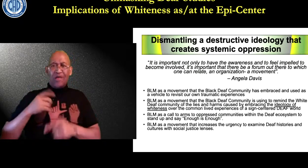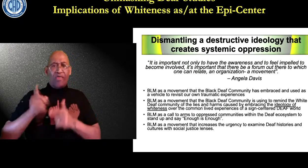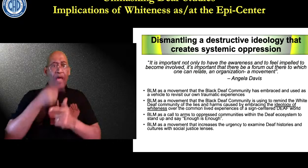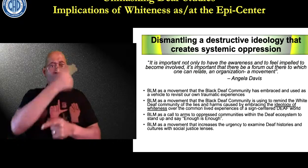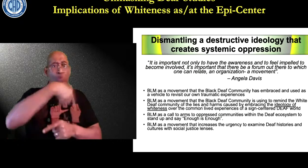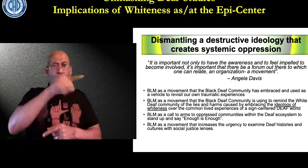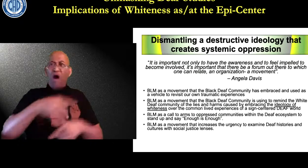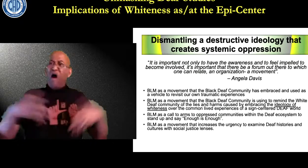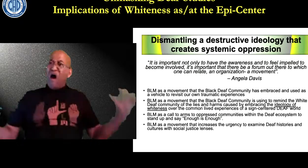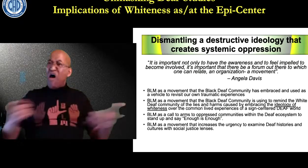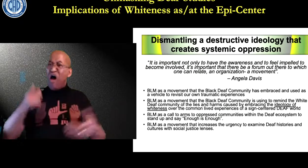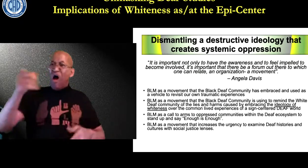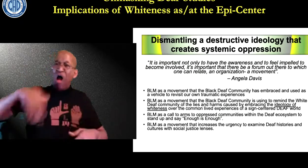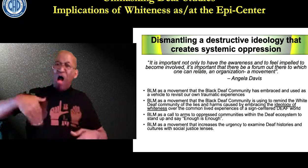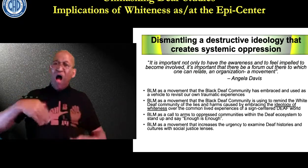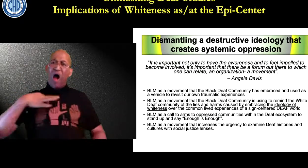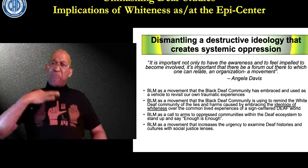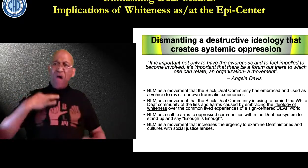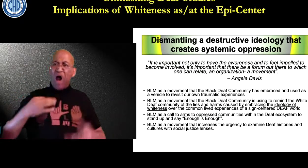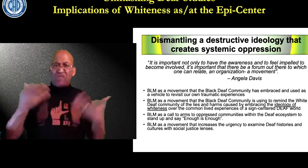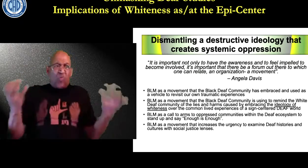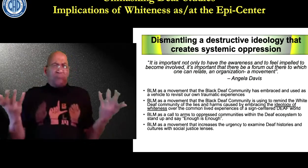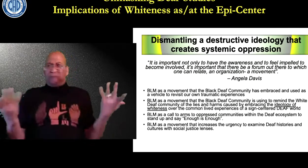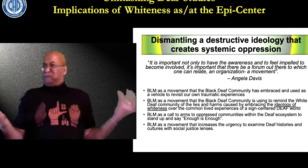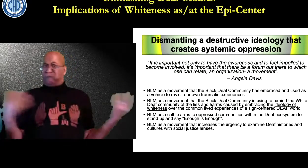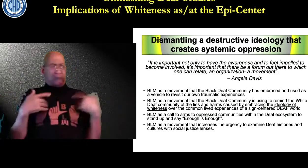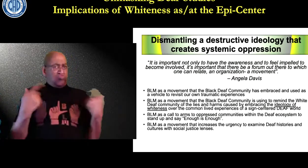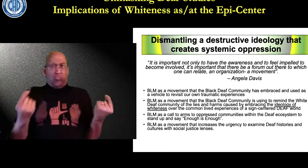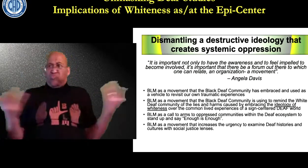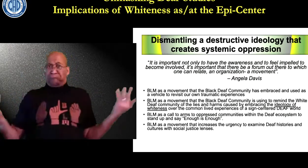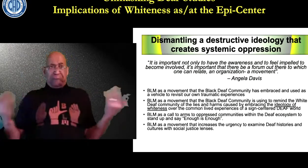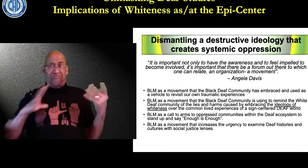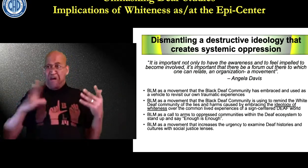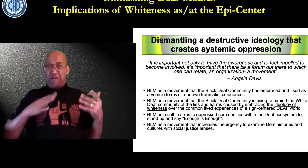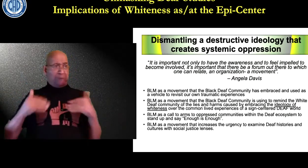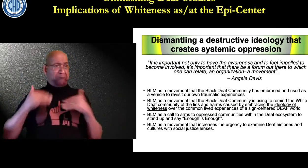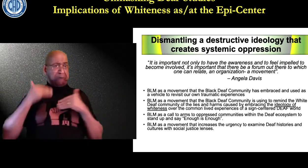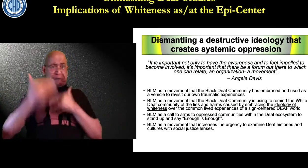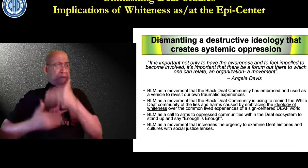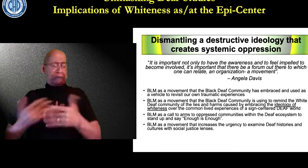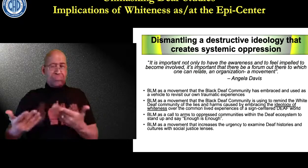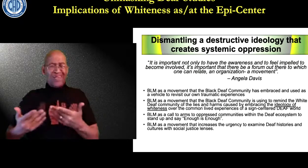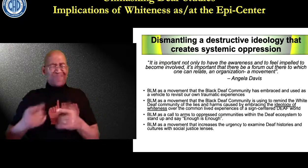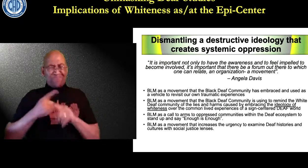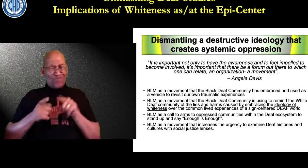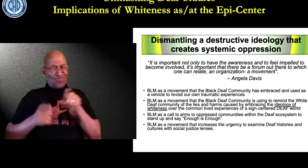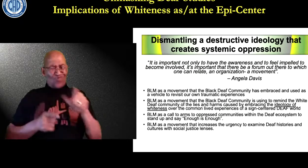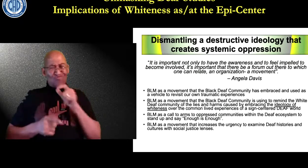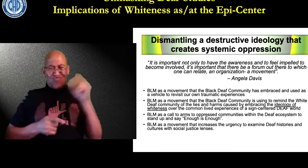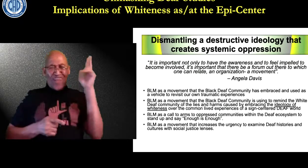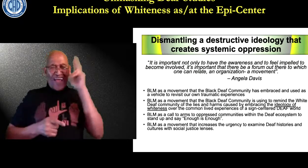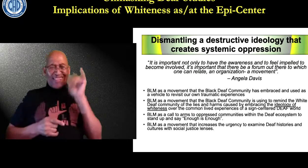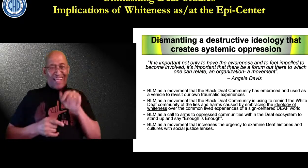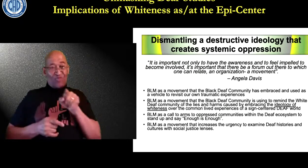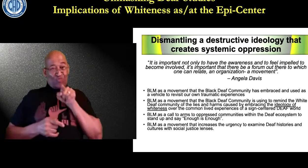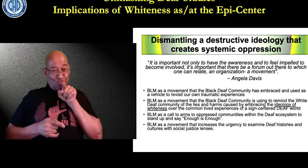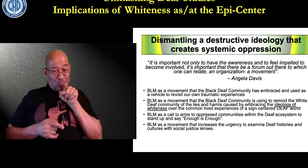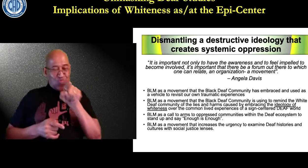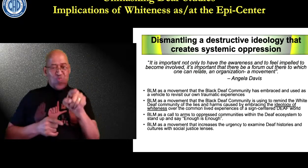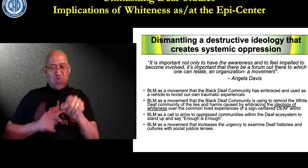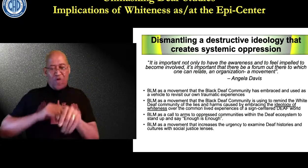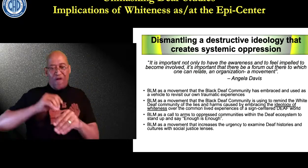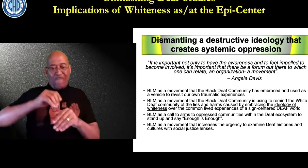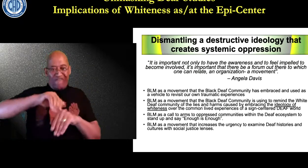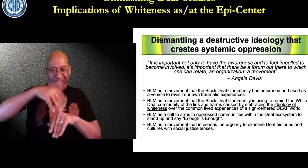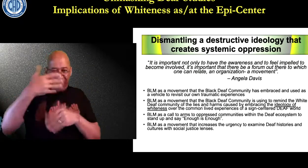for that. There shouldn't be any type of issues with that. But then, of course, at that point, I say, you know, I'm going to go ahead